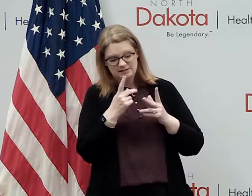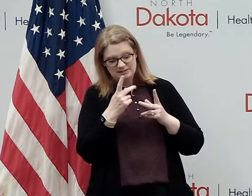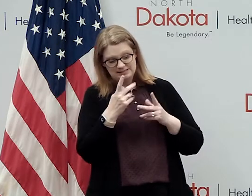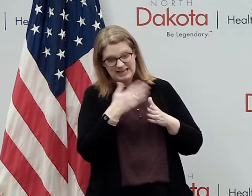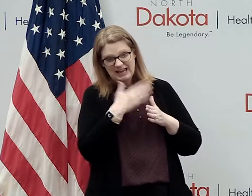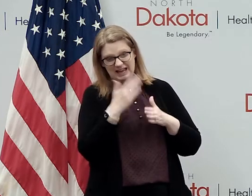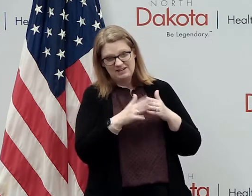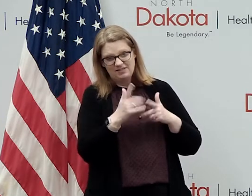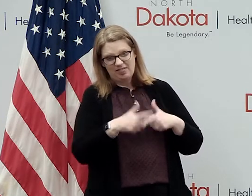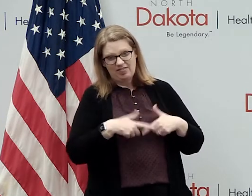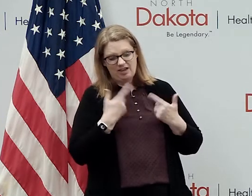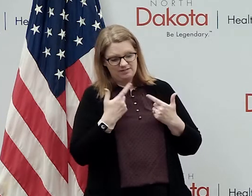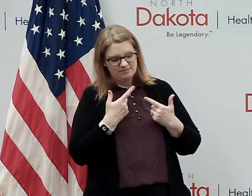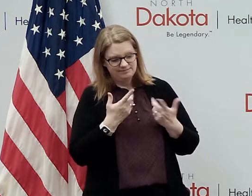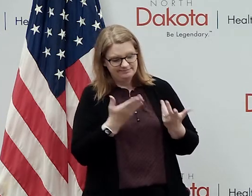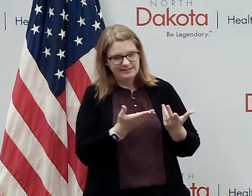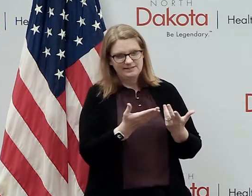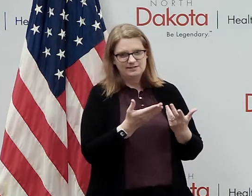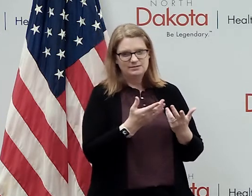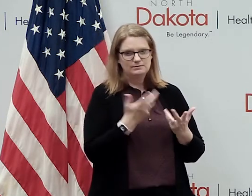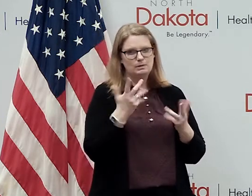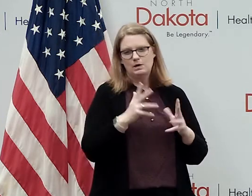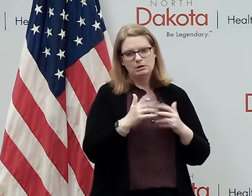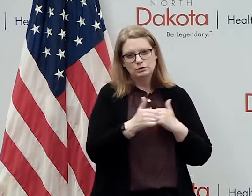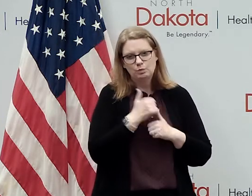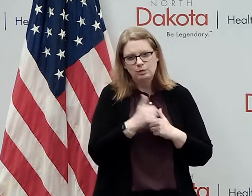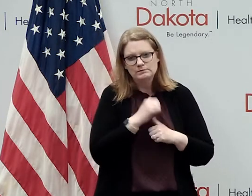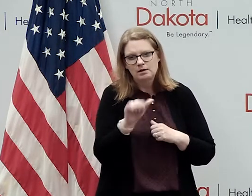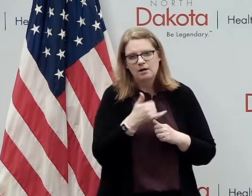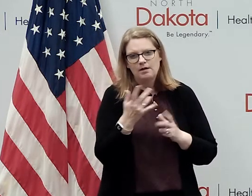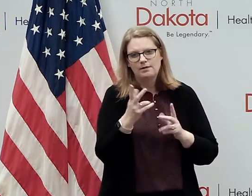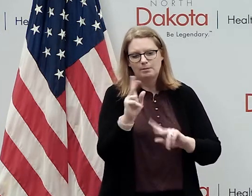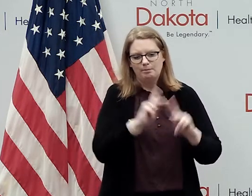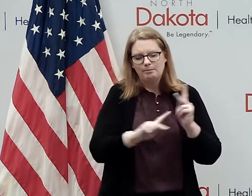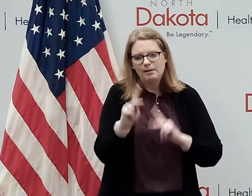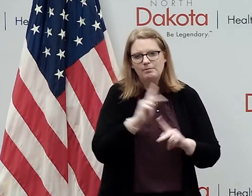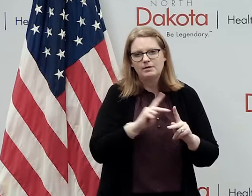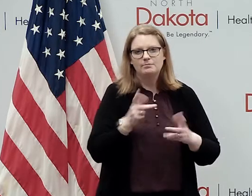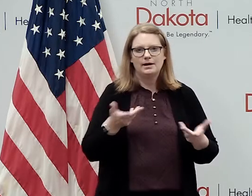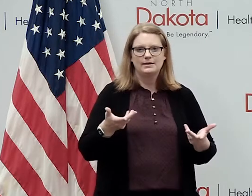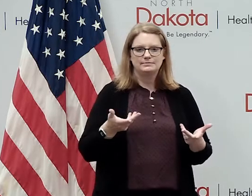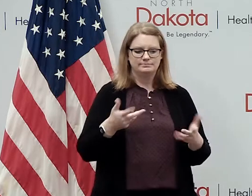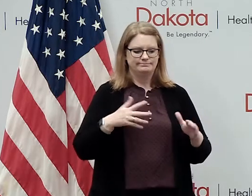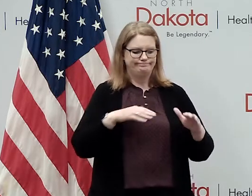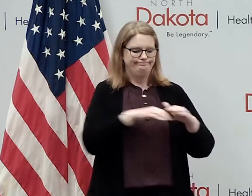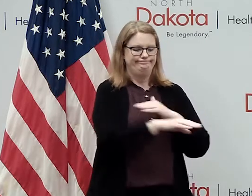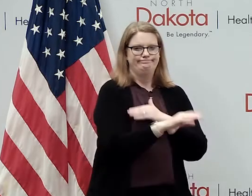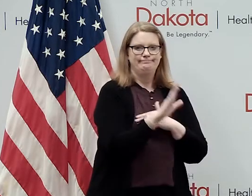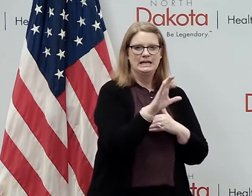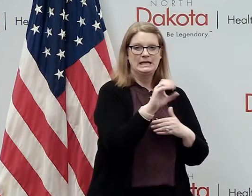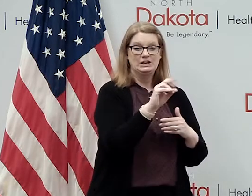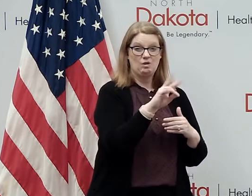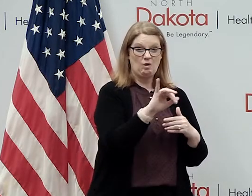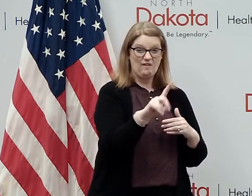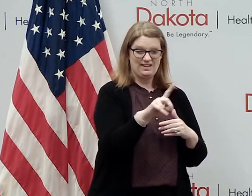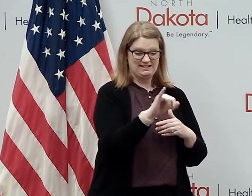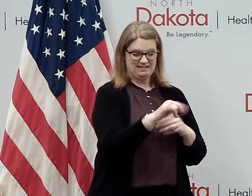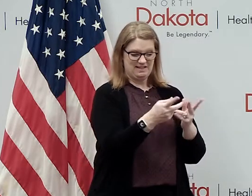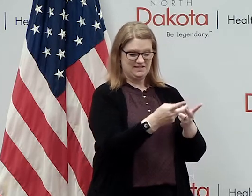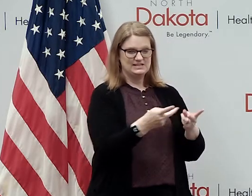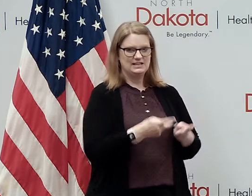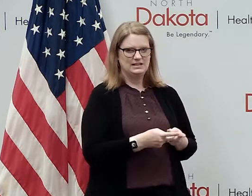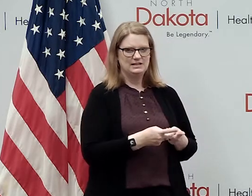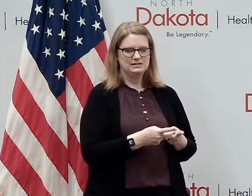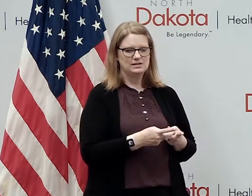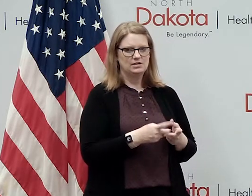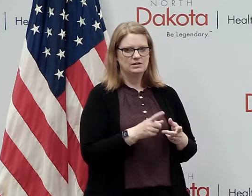of life situation or risking other residents by introducing COVID into the facility. So again,